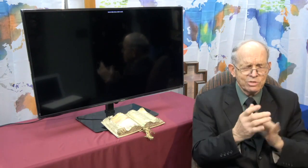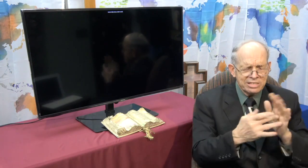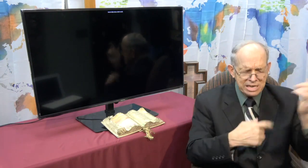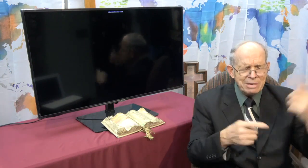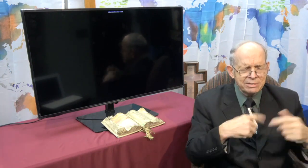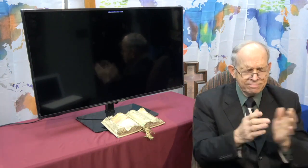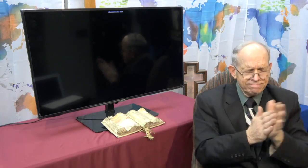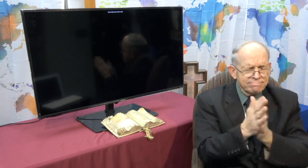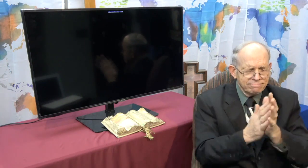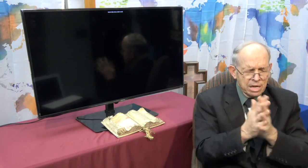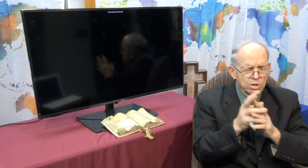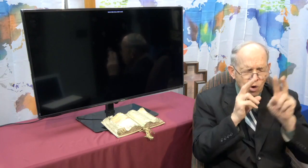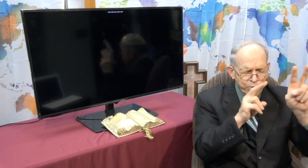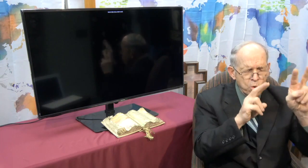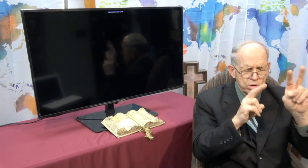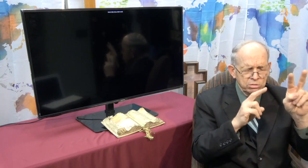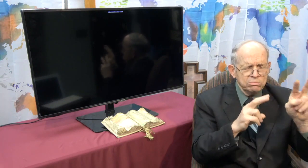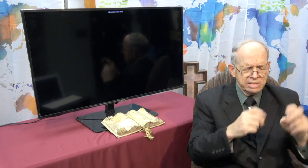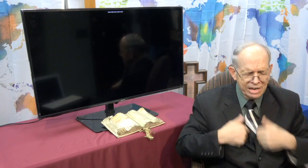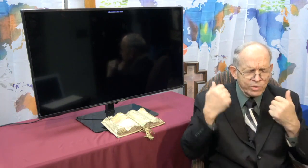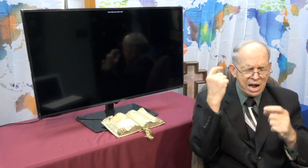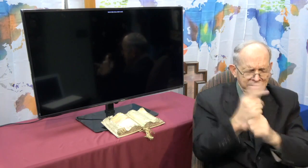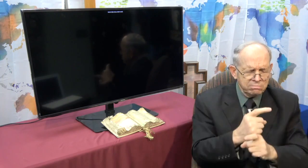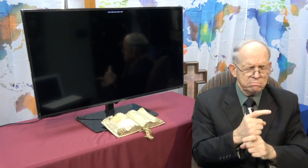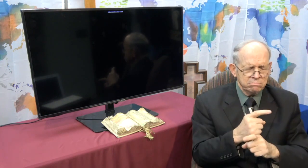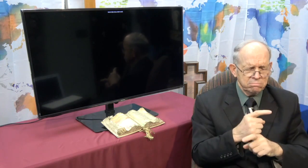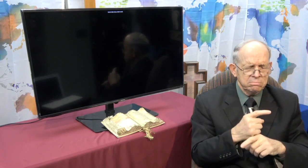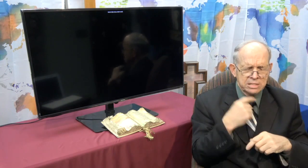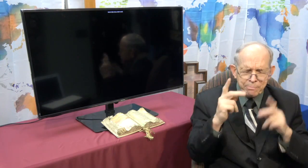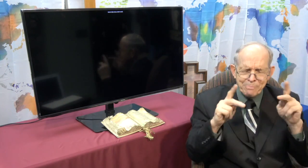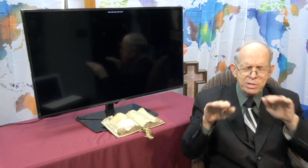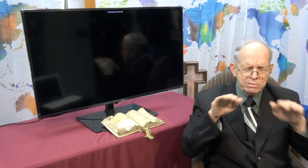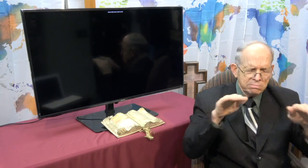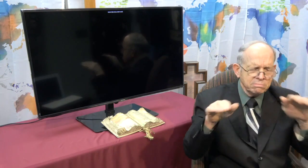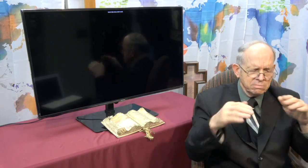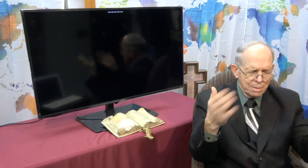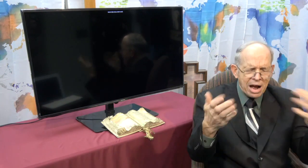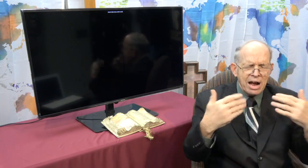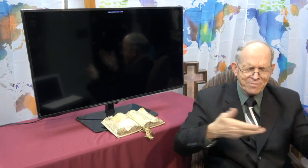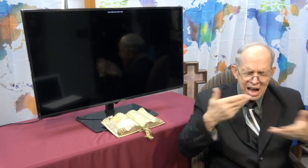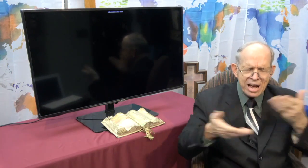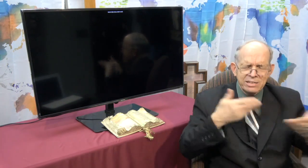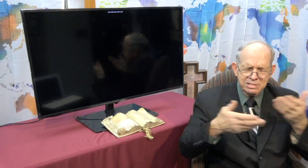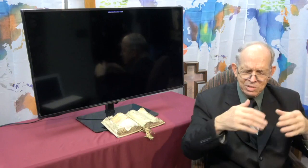She's coming. Look forward. Live right. Tell people. Come on. Fine.